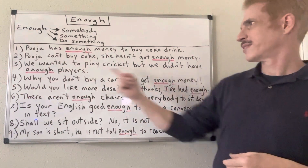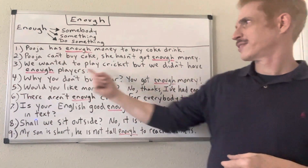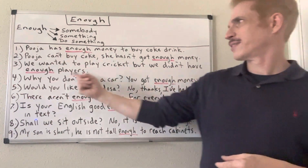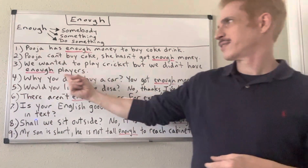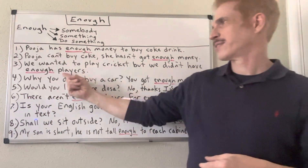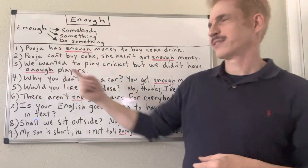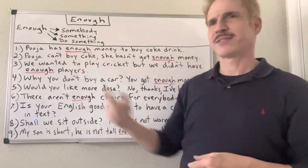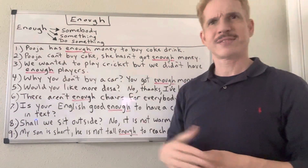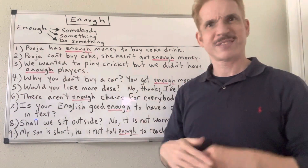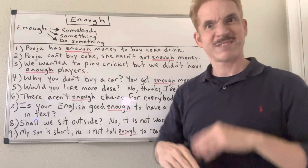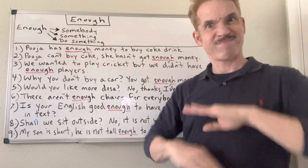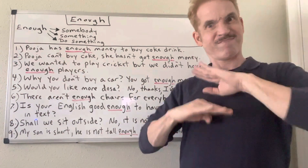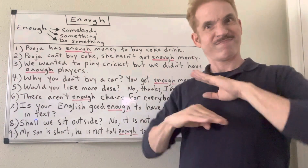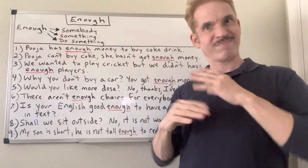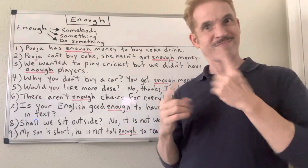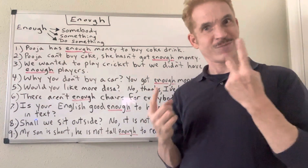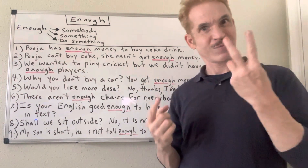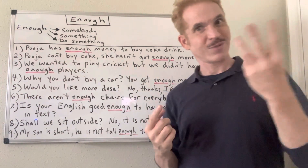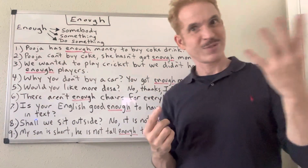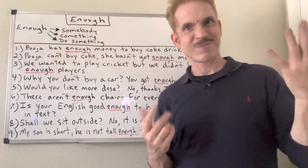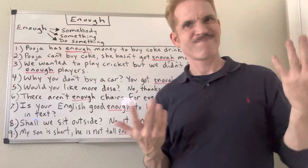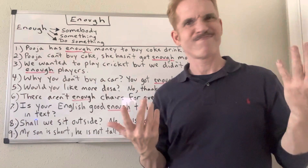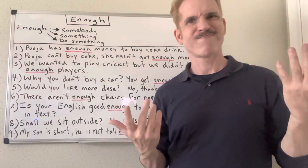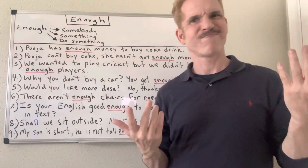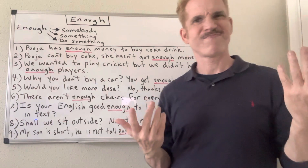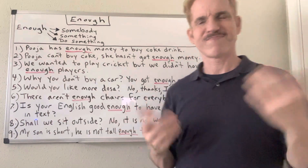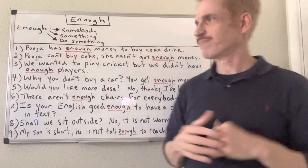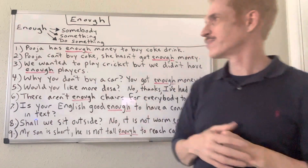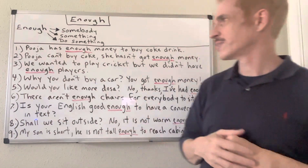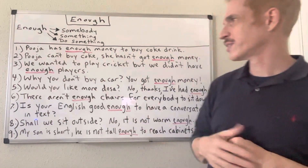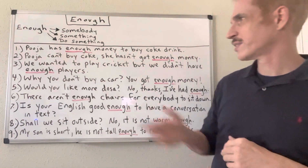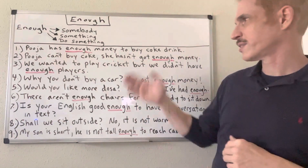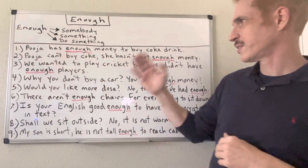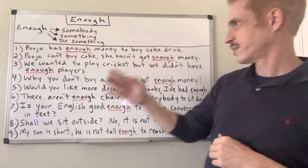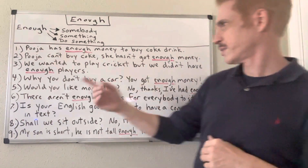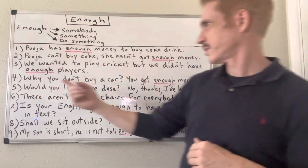And the SLW has been completed, you know? So that's one.